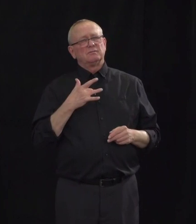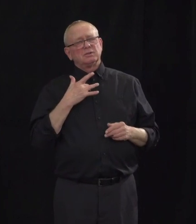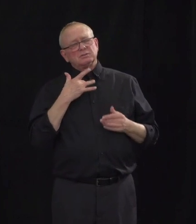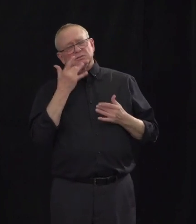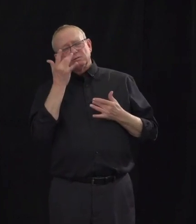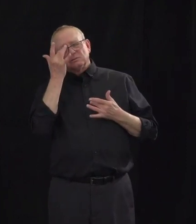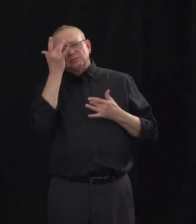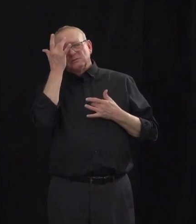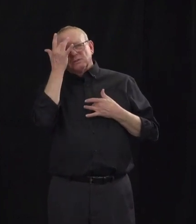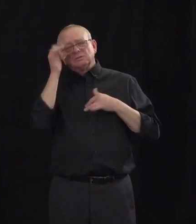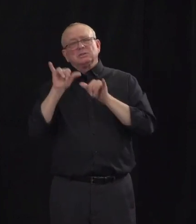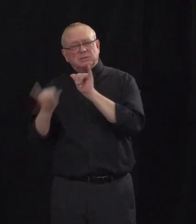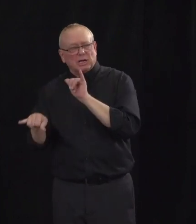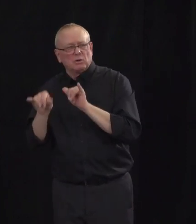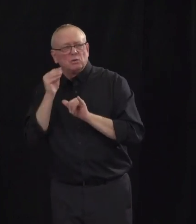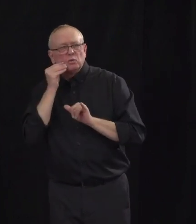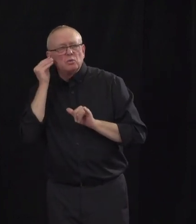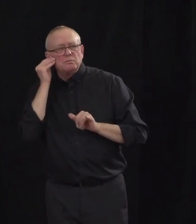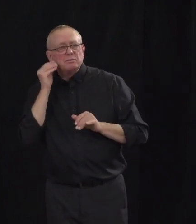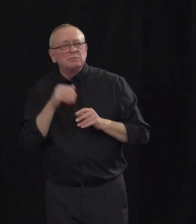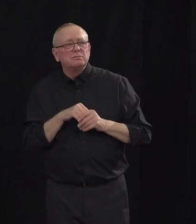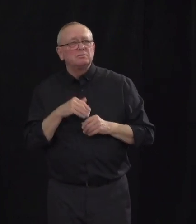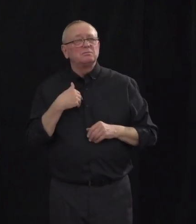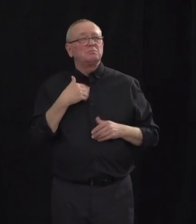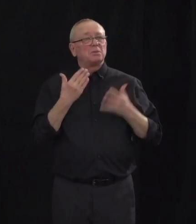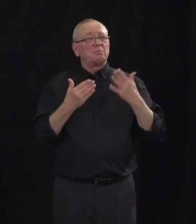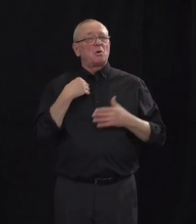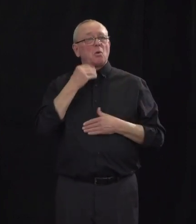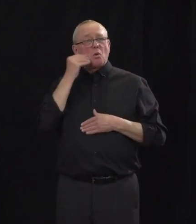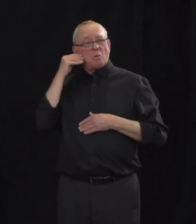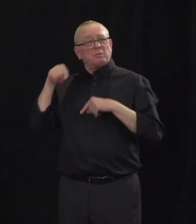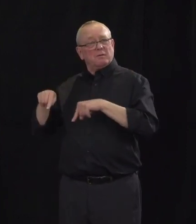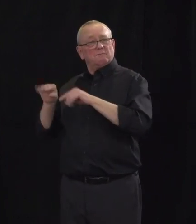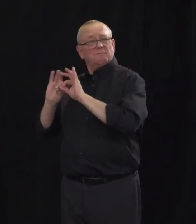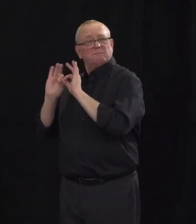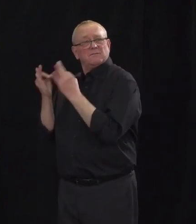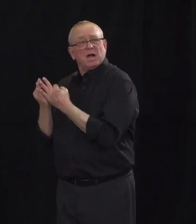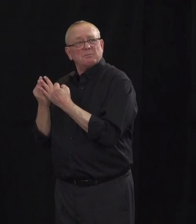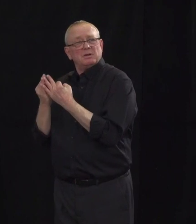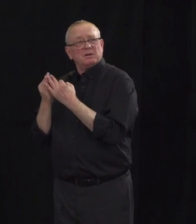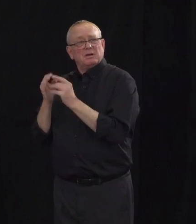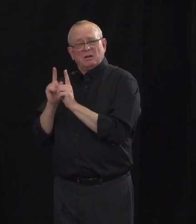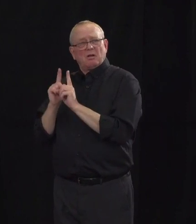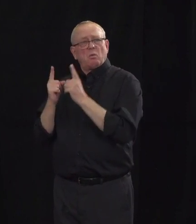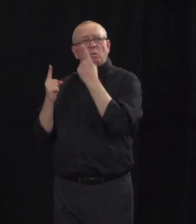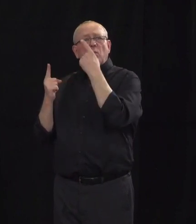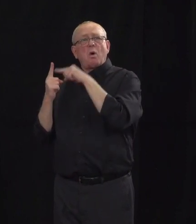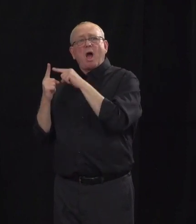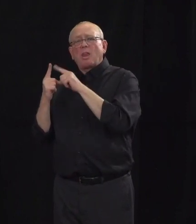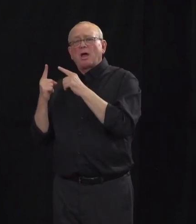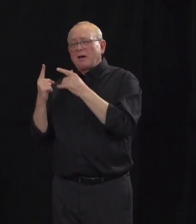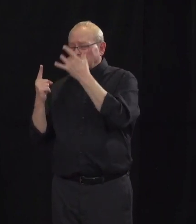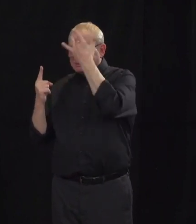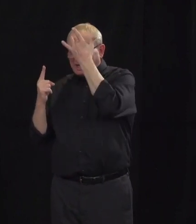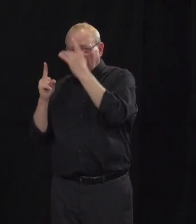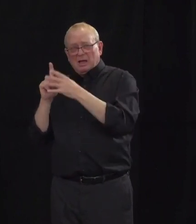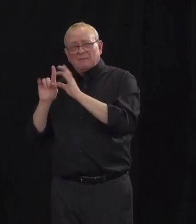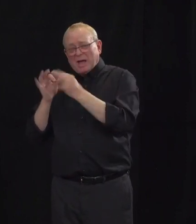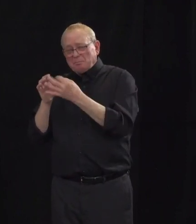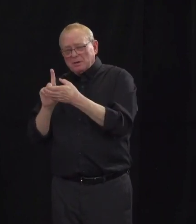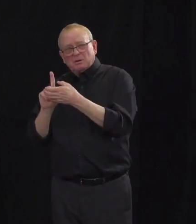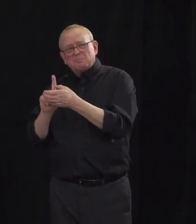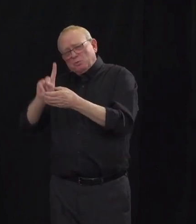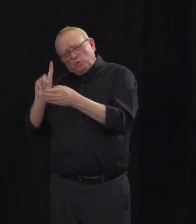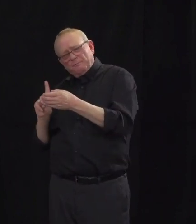feeling well. We all have a role to play. Your health is and always has been our top priority. Thank